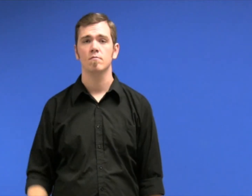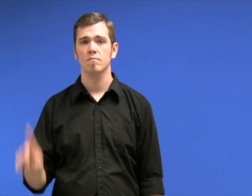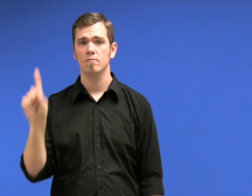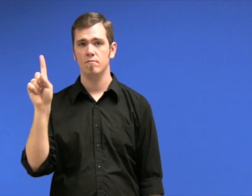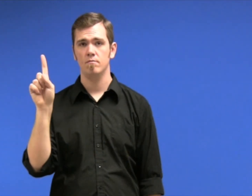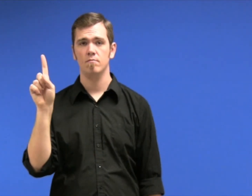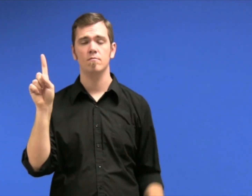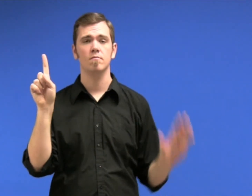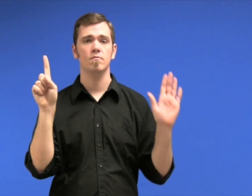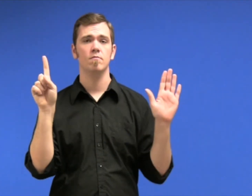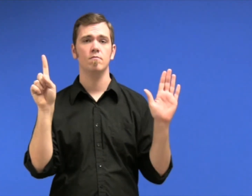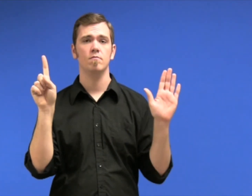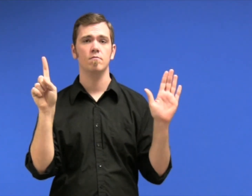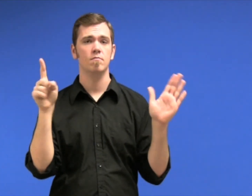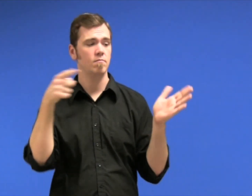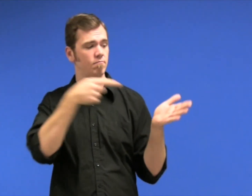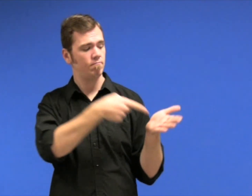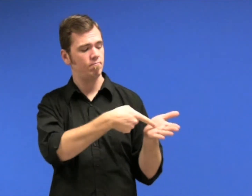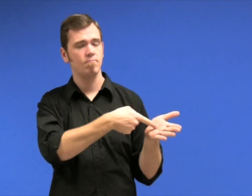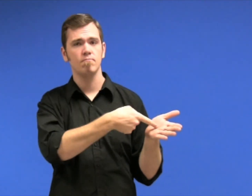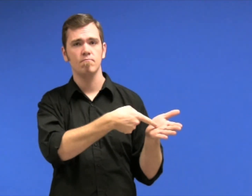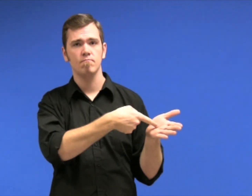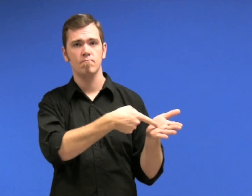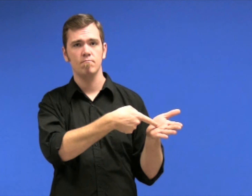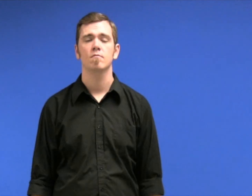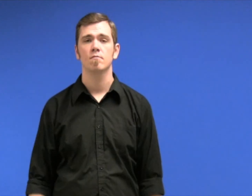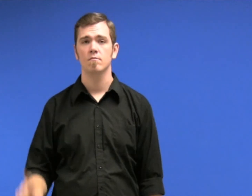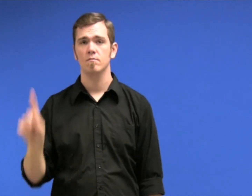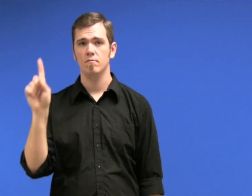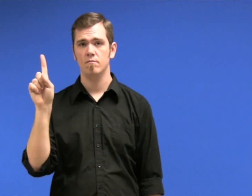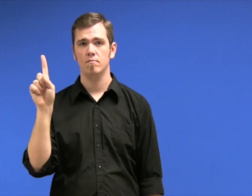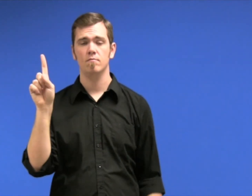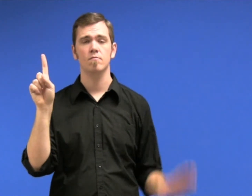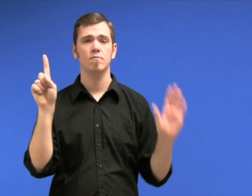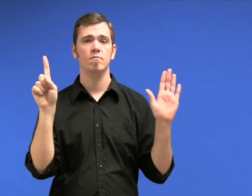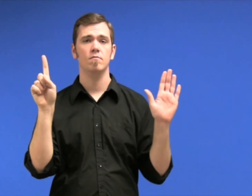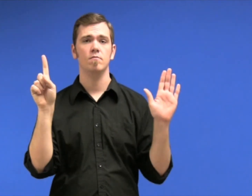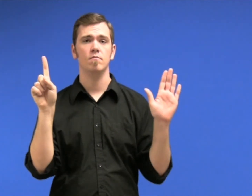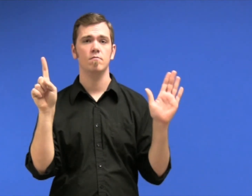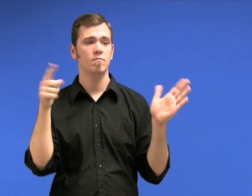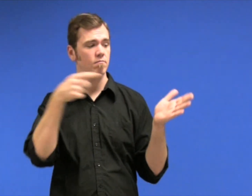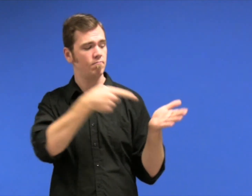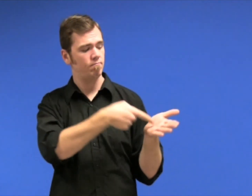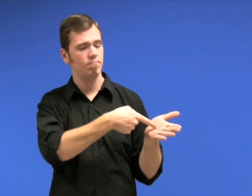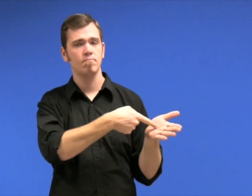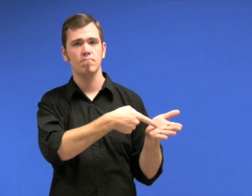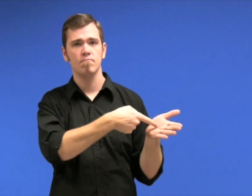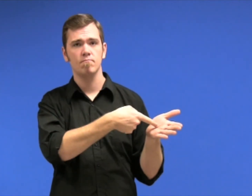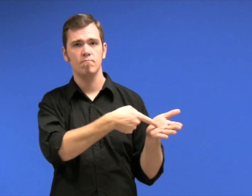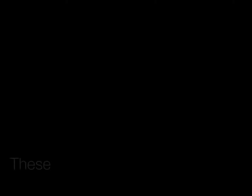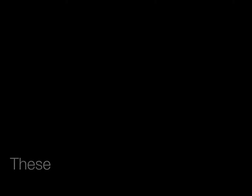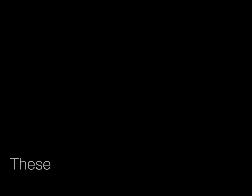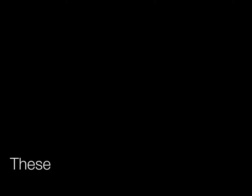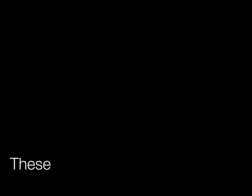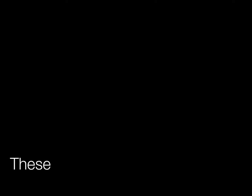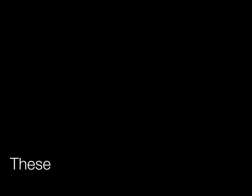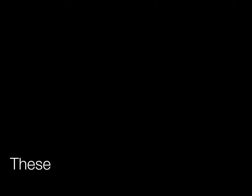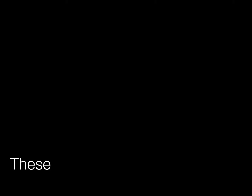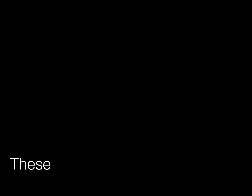is this. this.